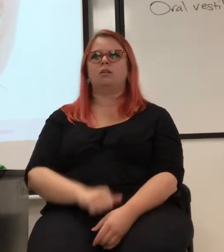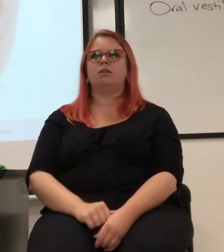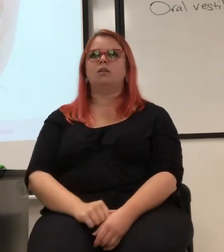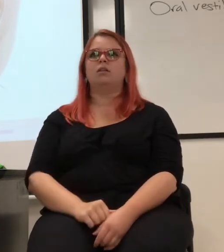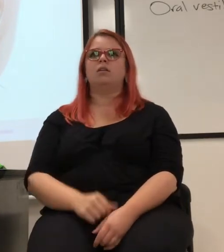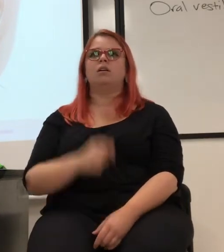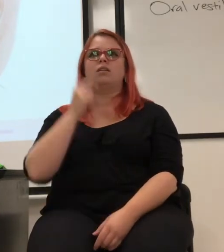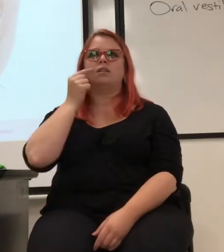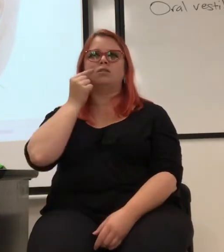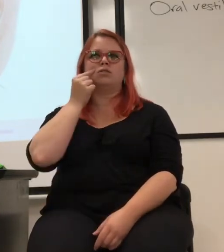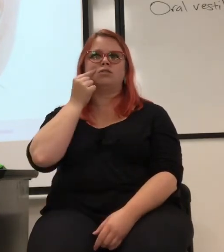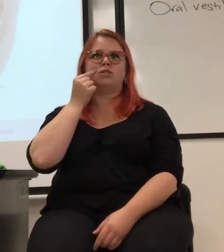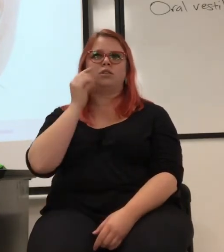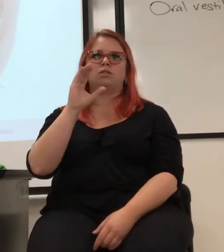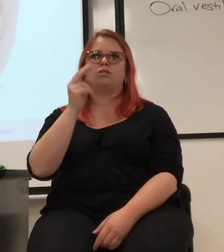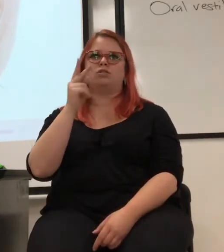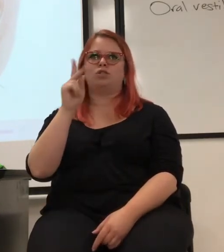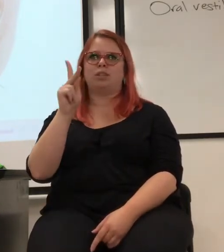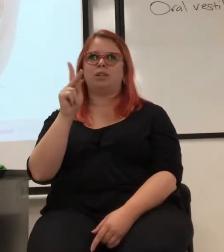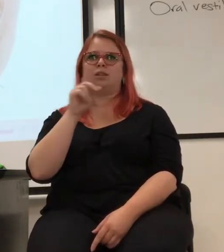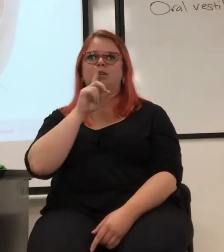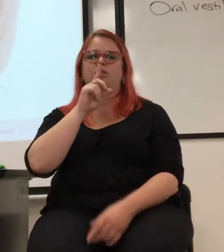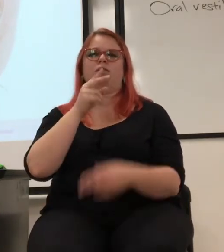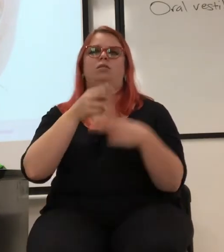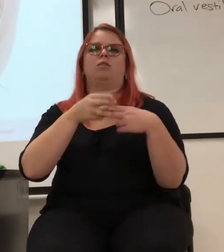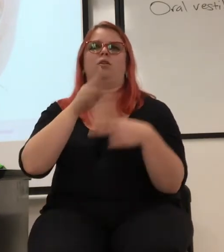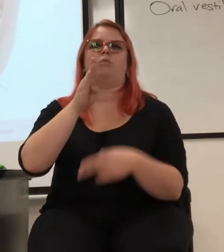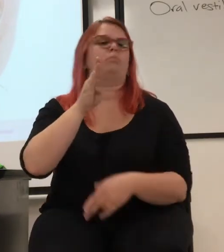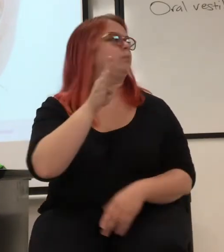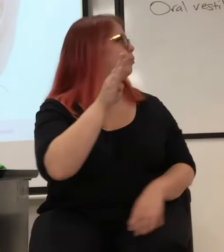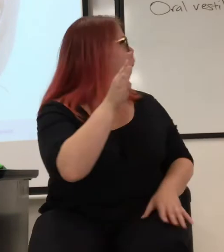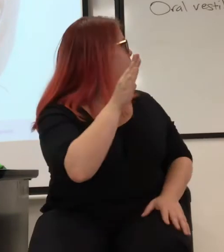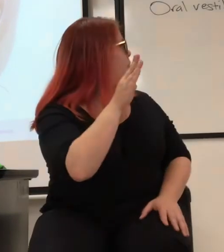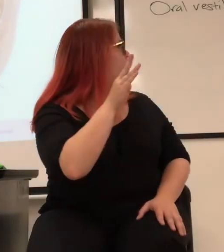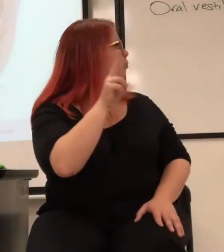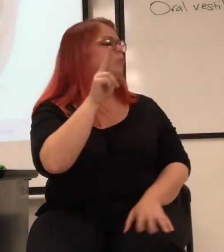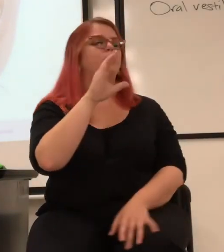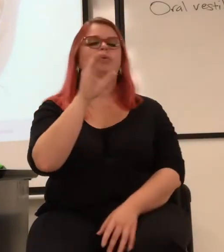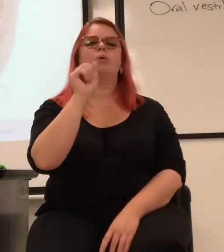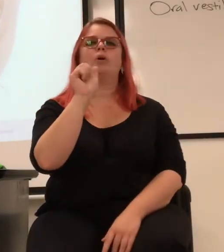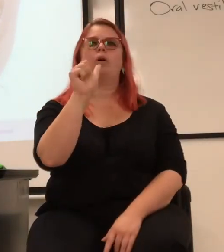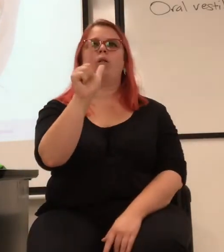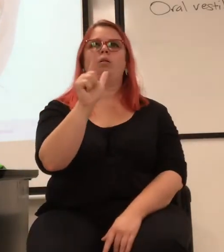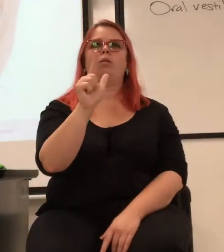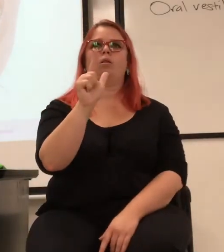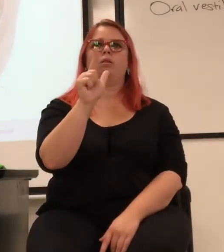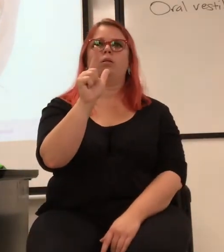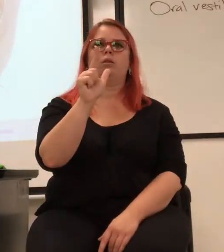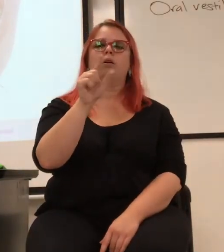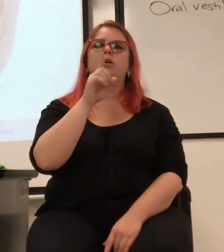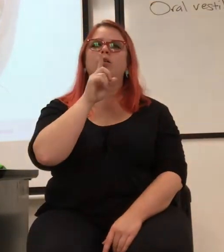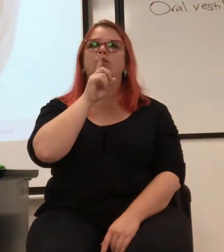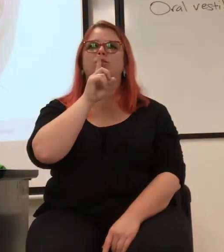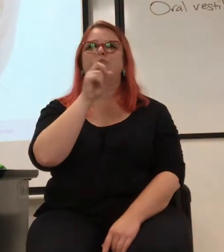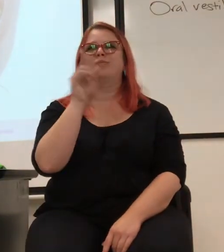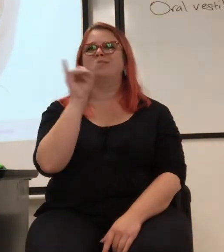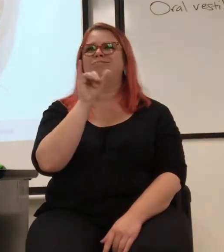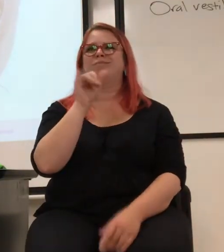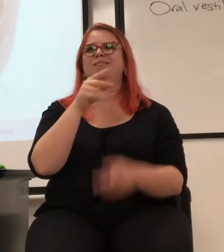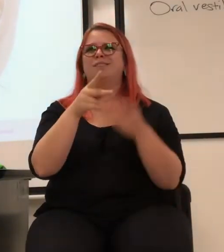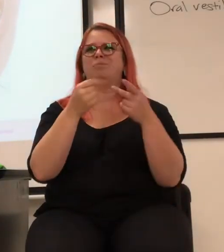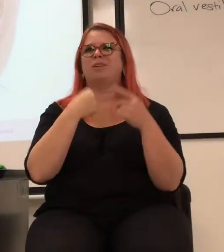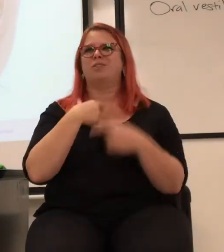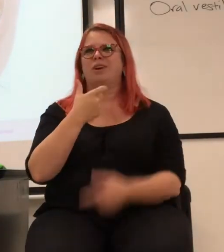and cheeks is buccal. Wherever we use those words. It's pretty much, this is the space where you put a mouthpiece,